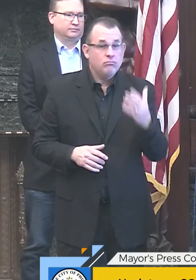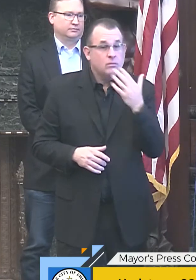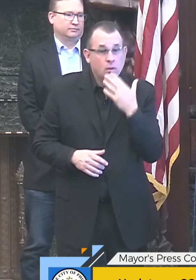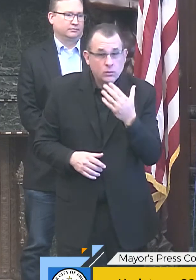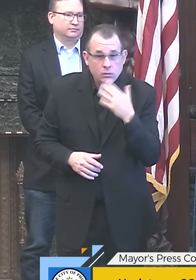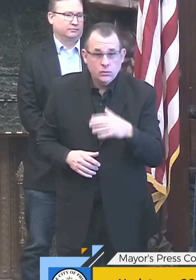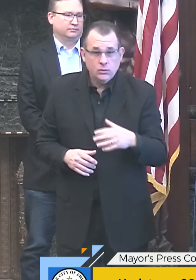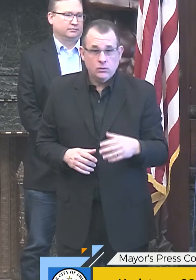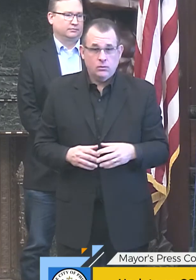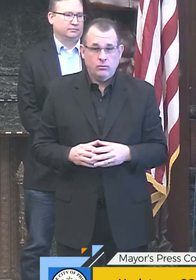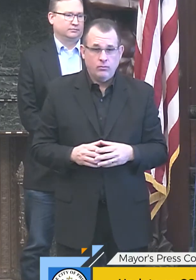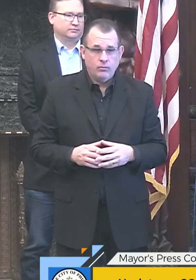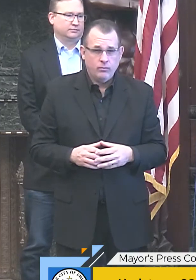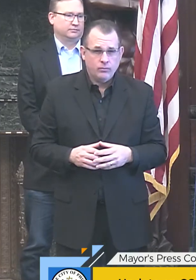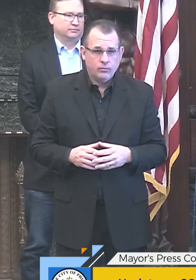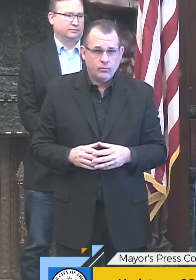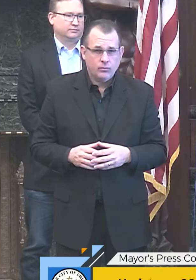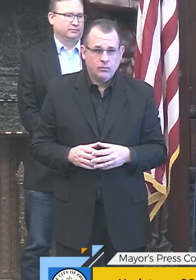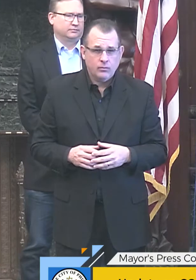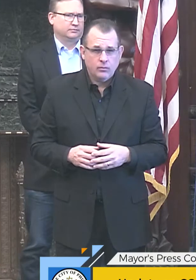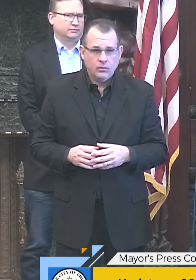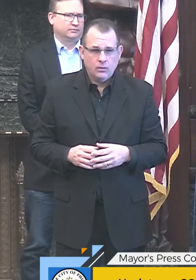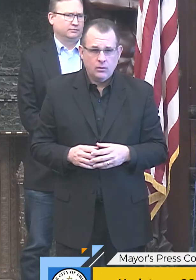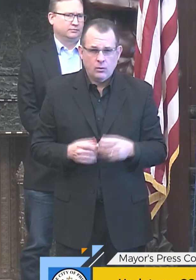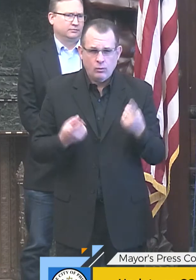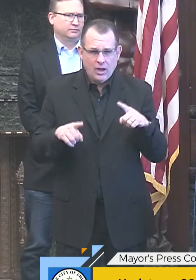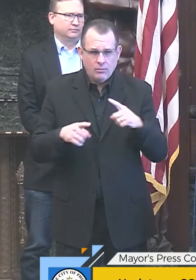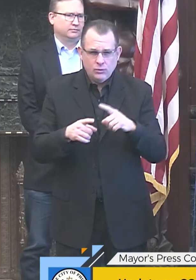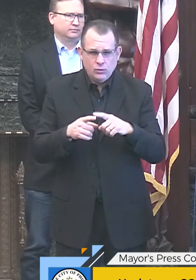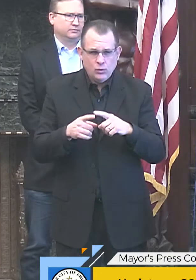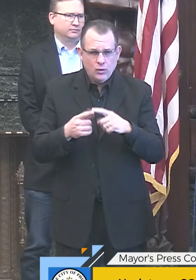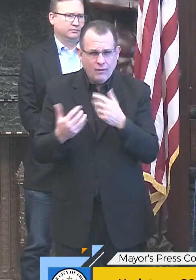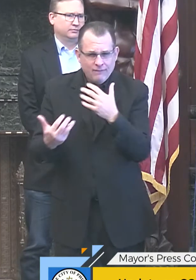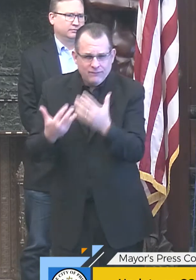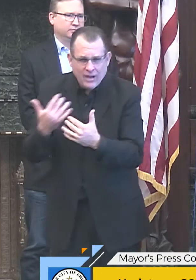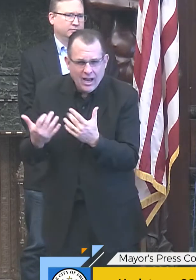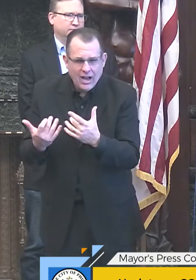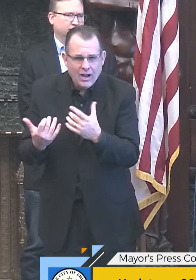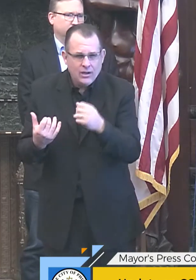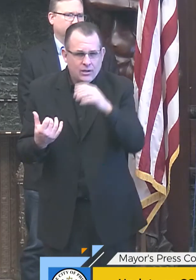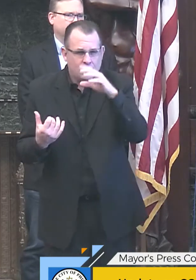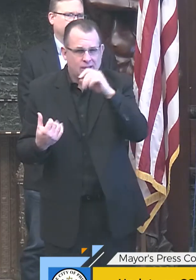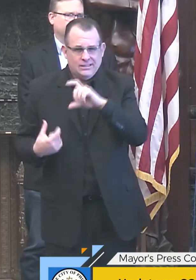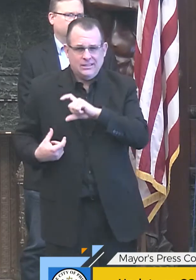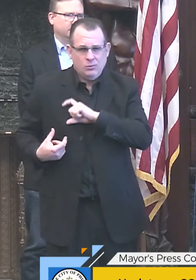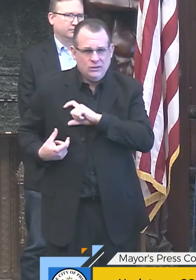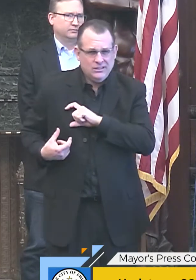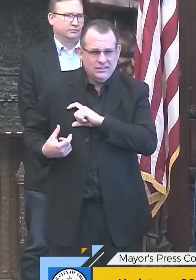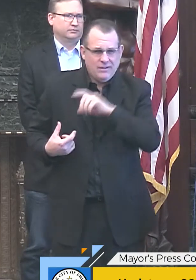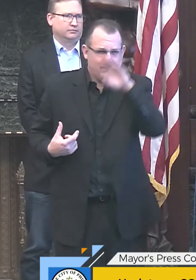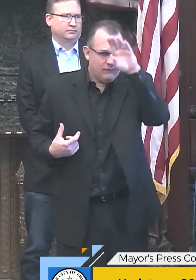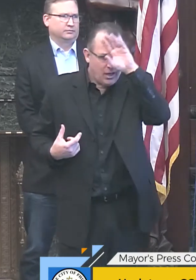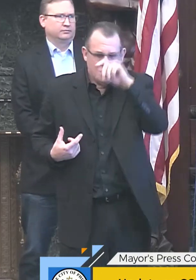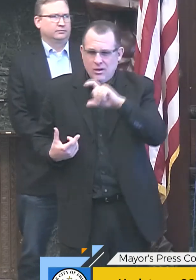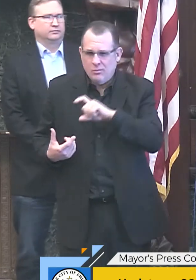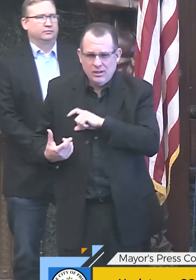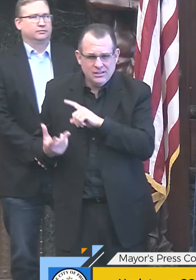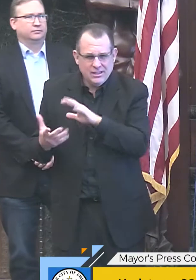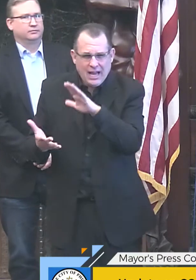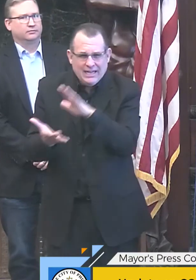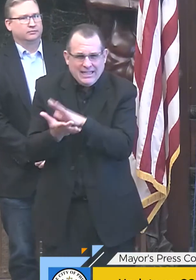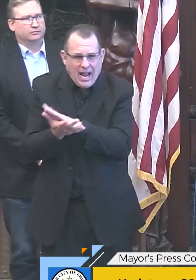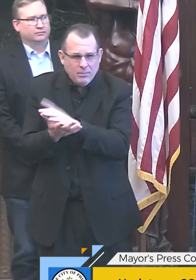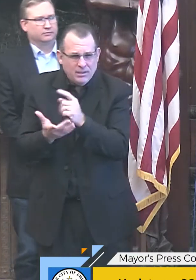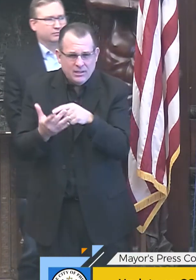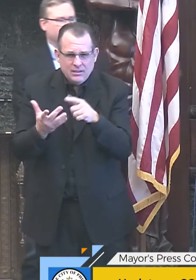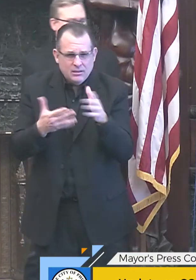one, what happened to the fire and police academy classes that were in progress when the stay-at-home order